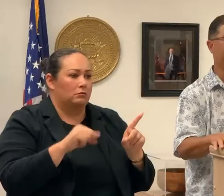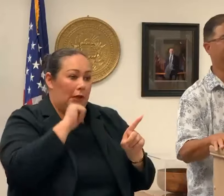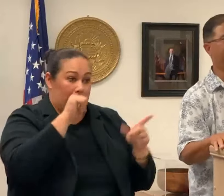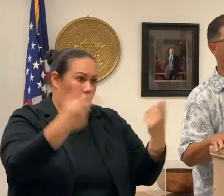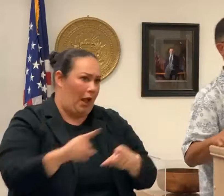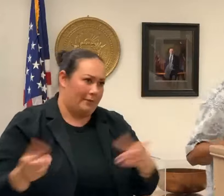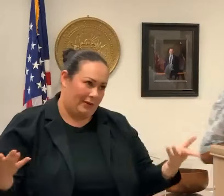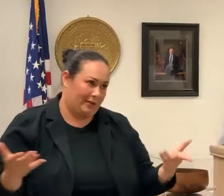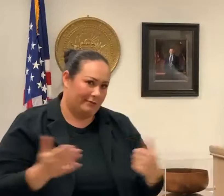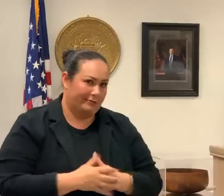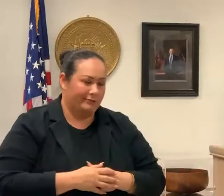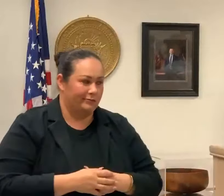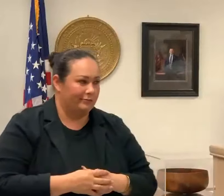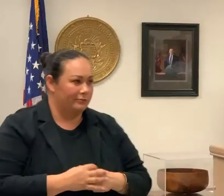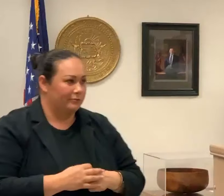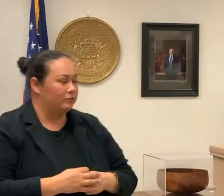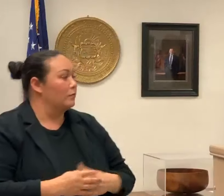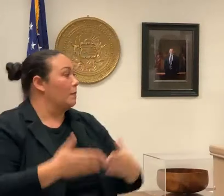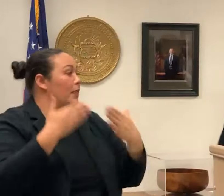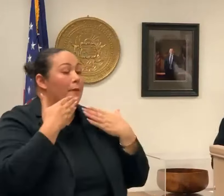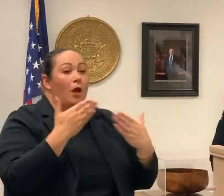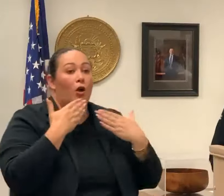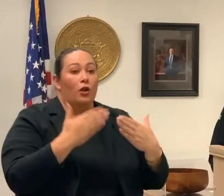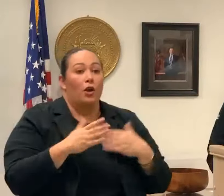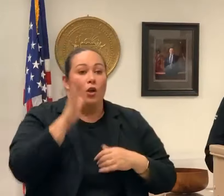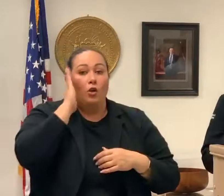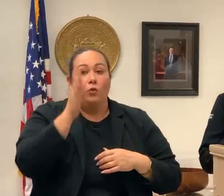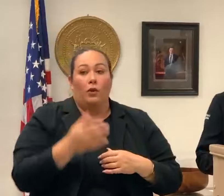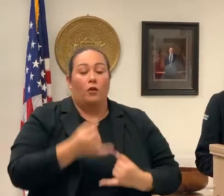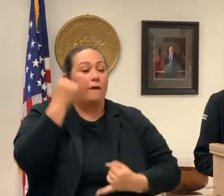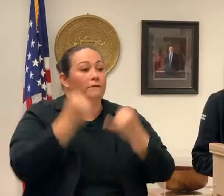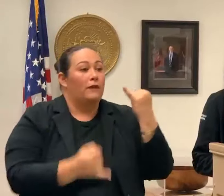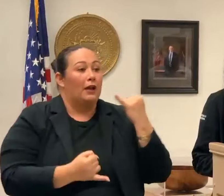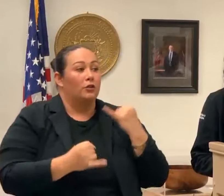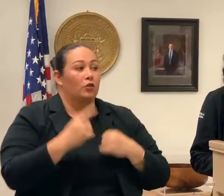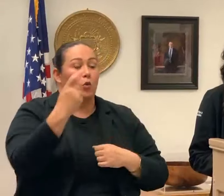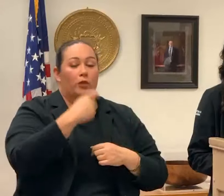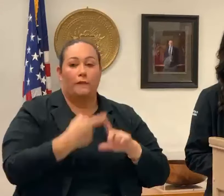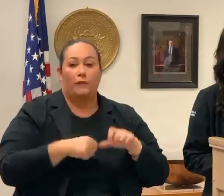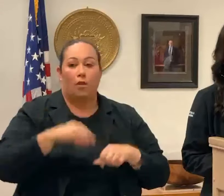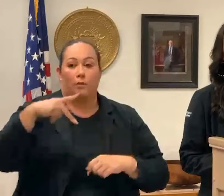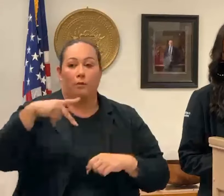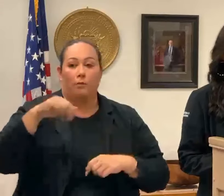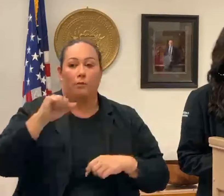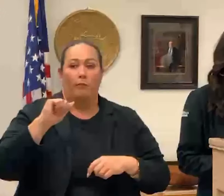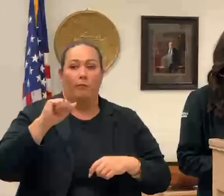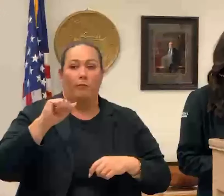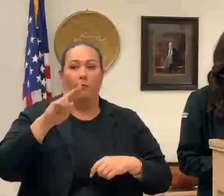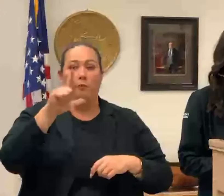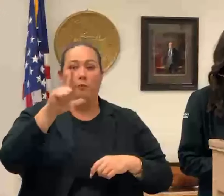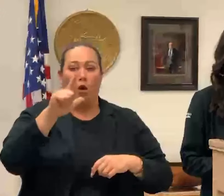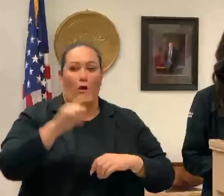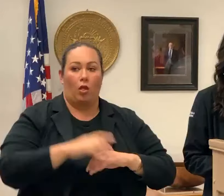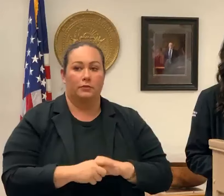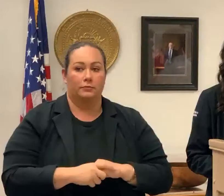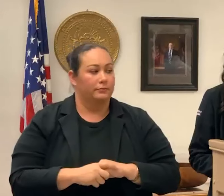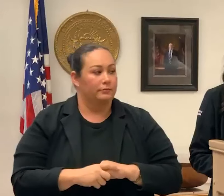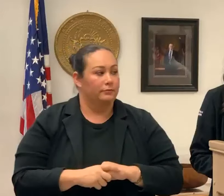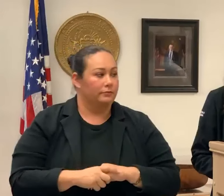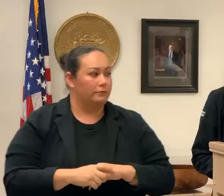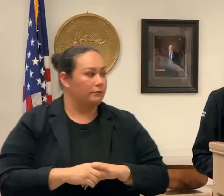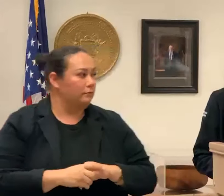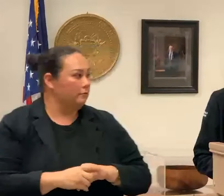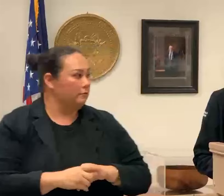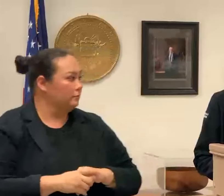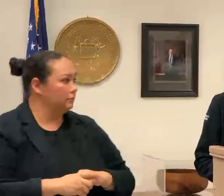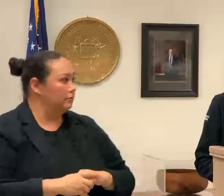it's not happening. Mahalo. I will take a final question from Paul. Thank you. And while the gentleman is up there, it's a public question for